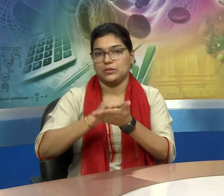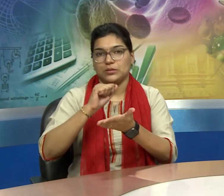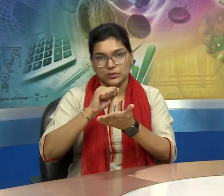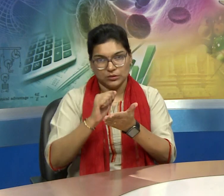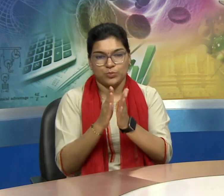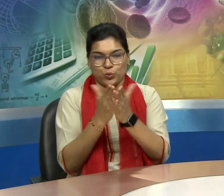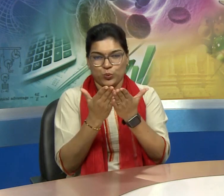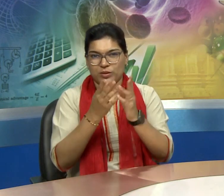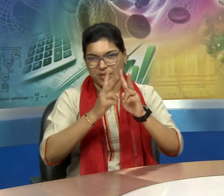publisher.